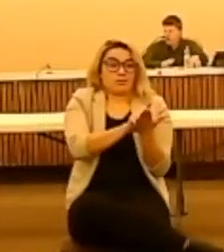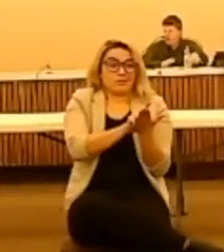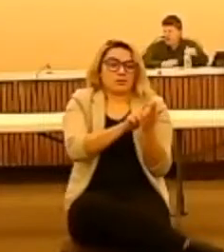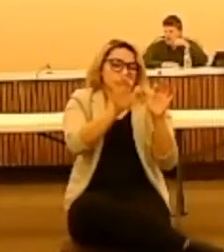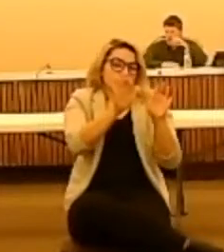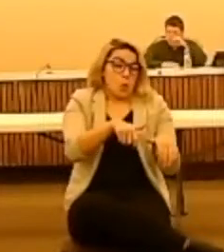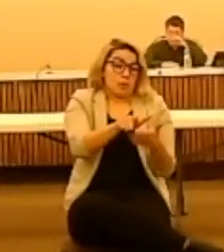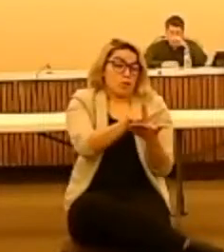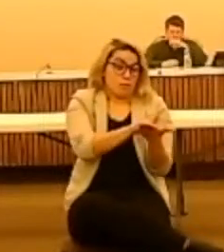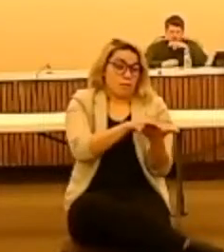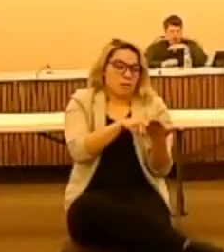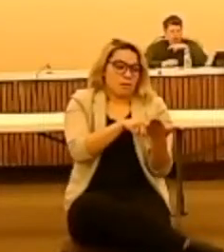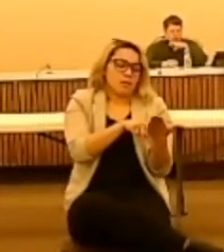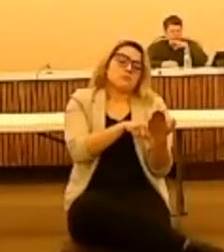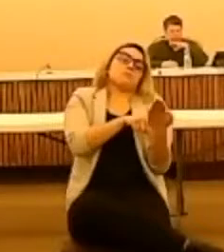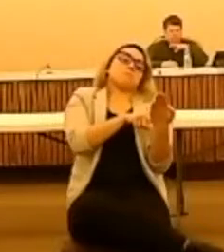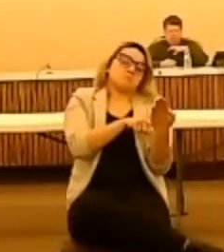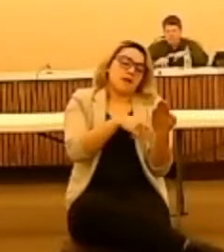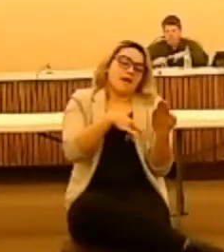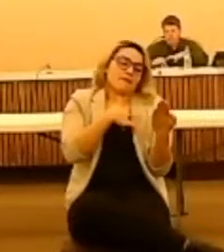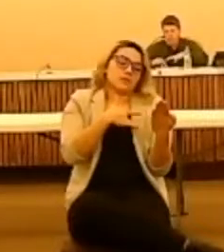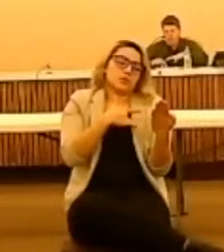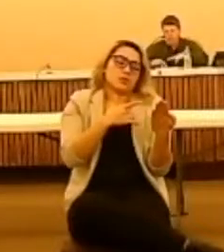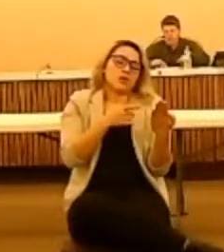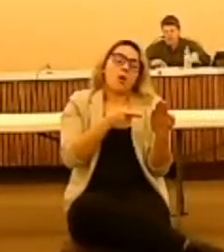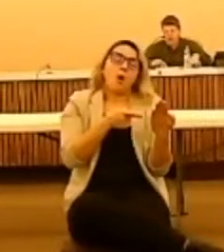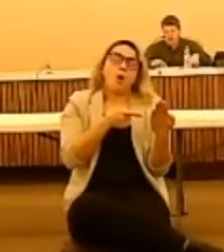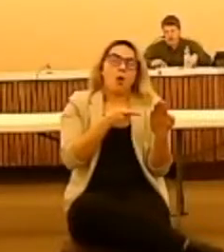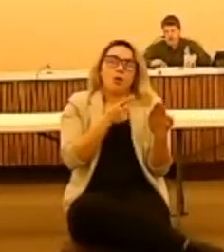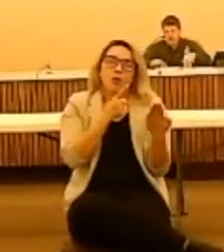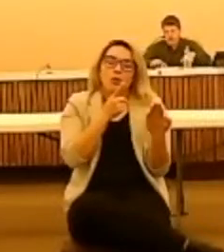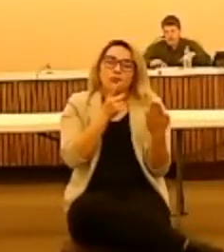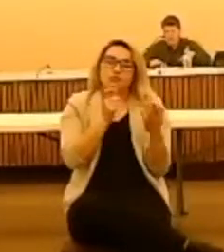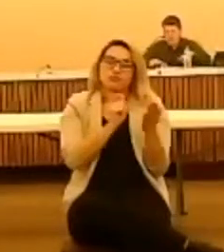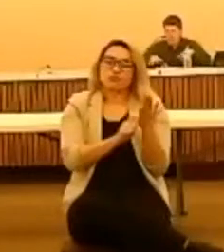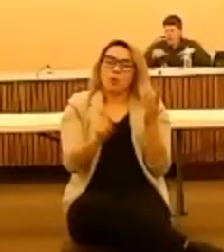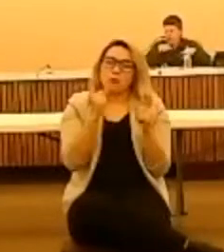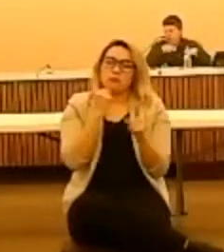again, it does. And when we were doing the